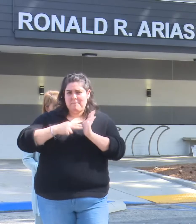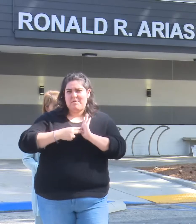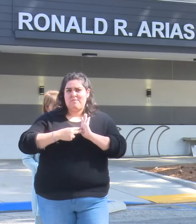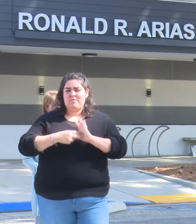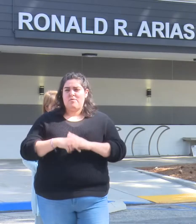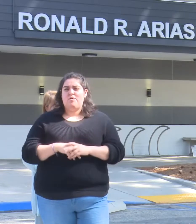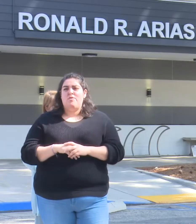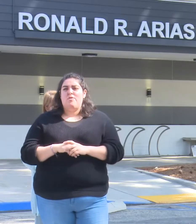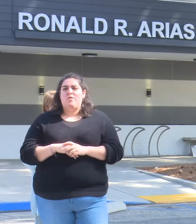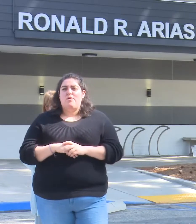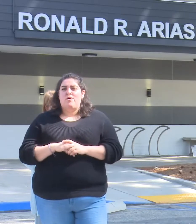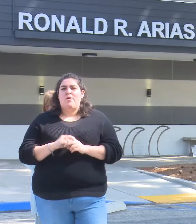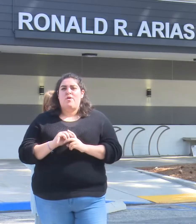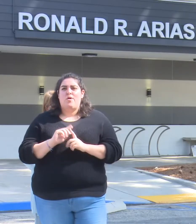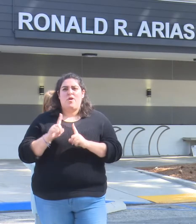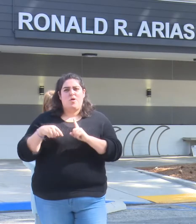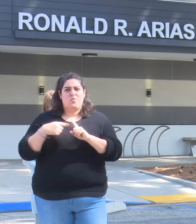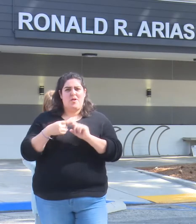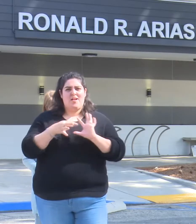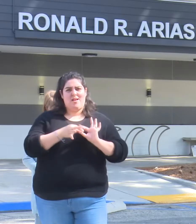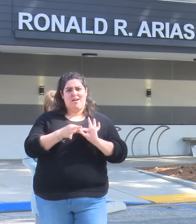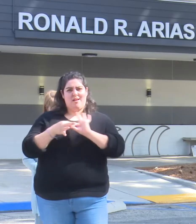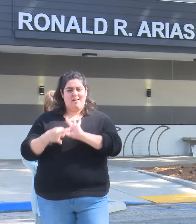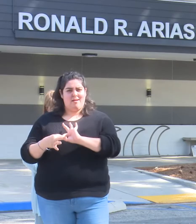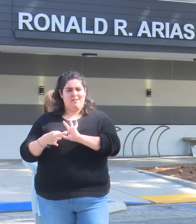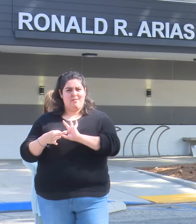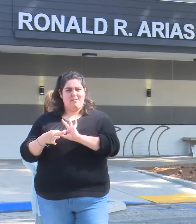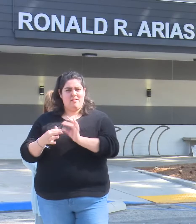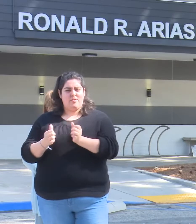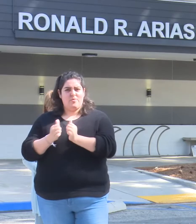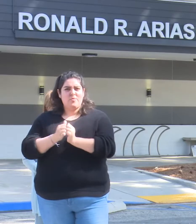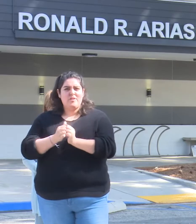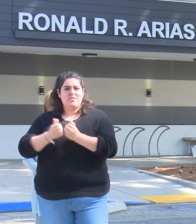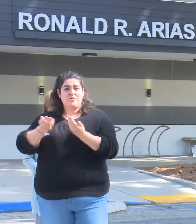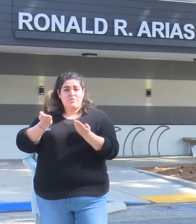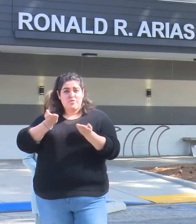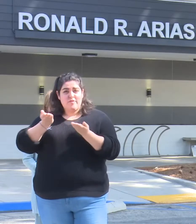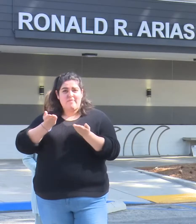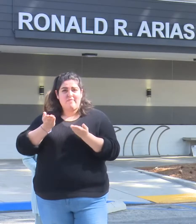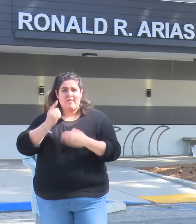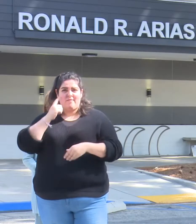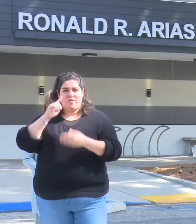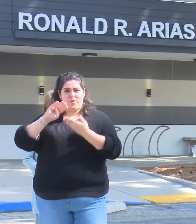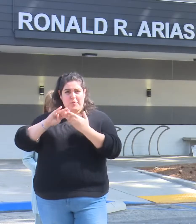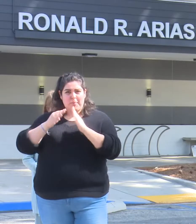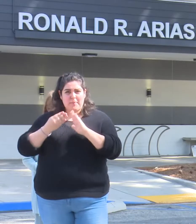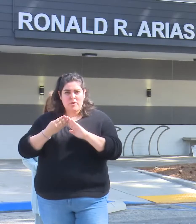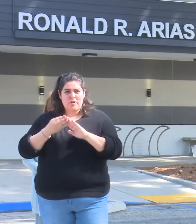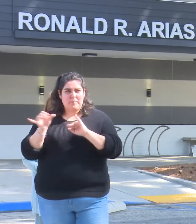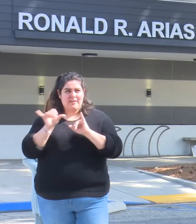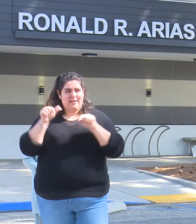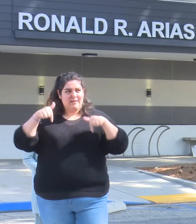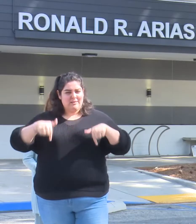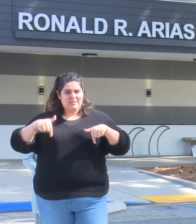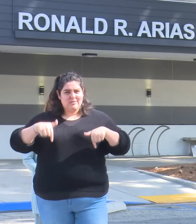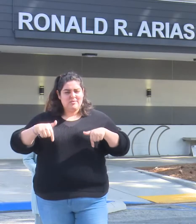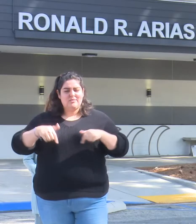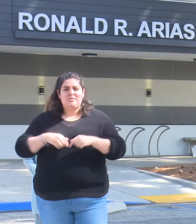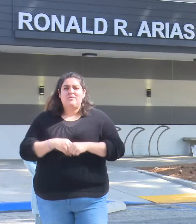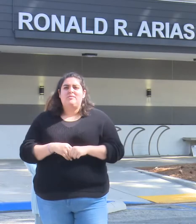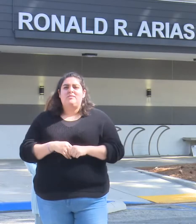are connected to services, to communities like yourselves. It keeps